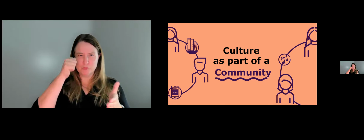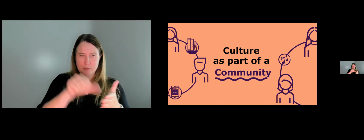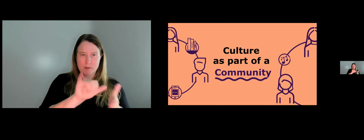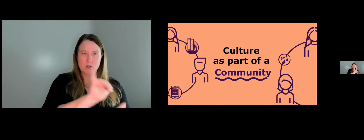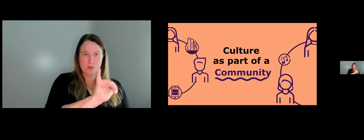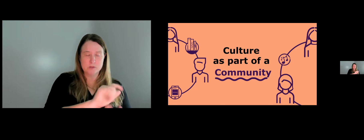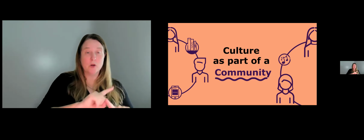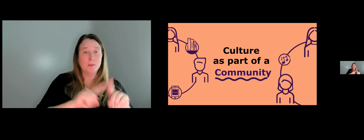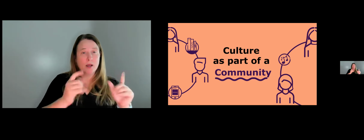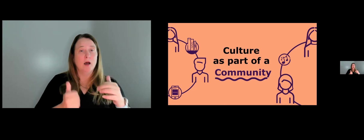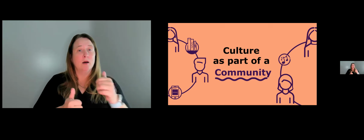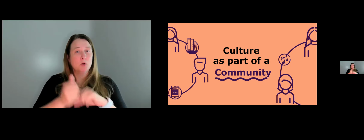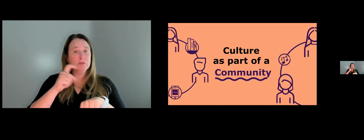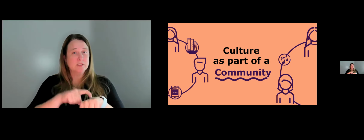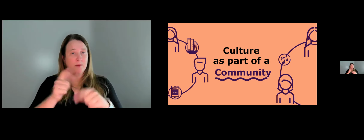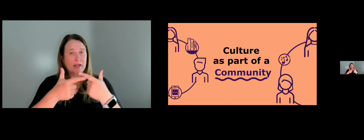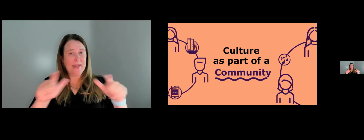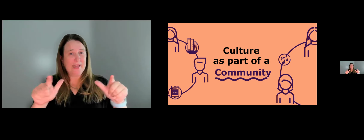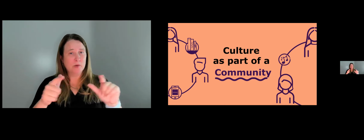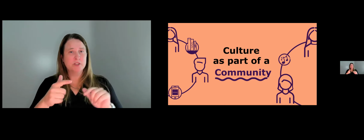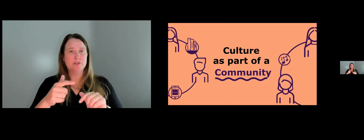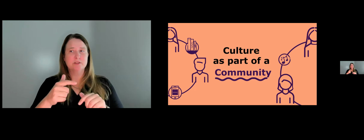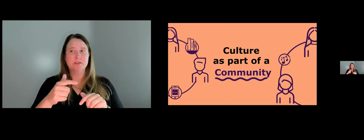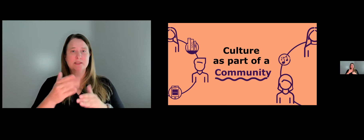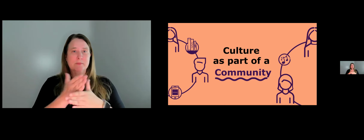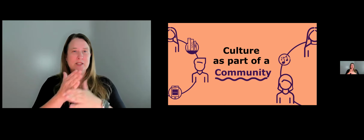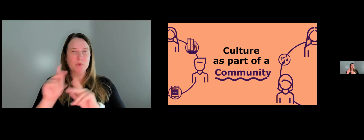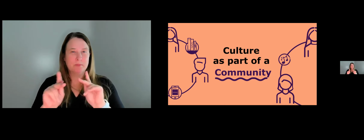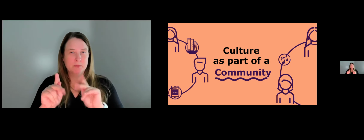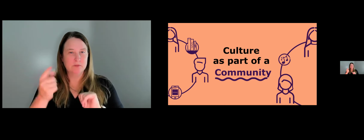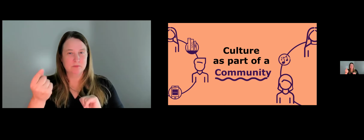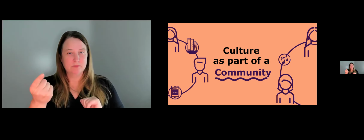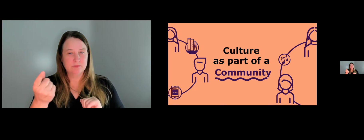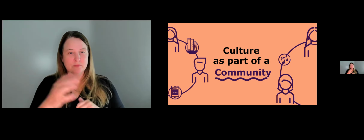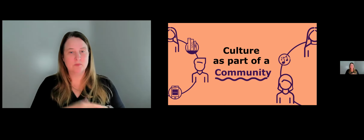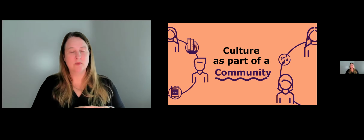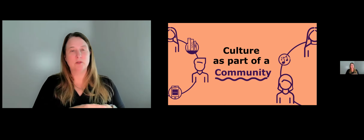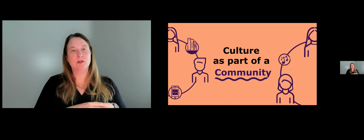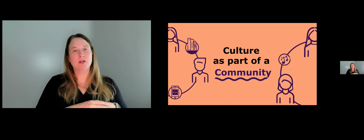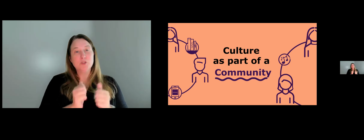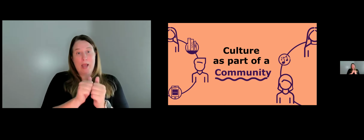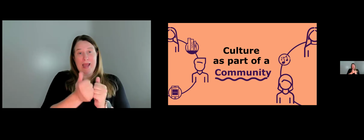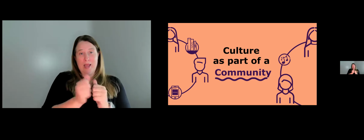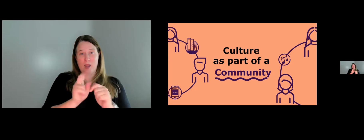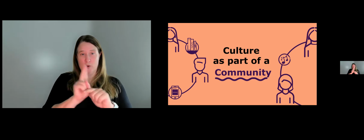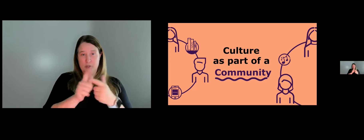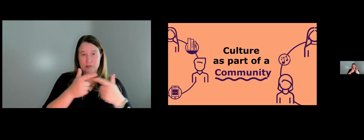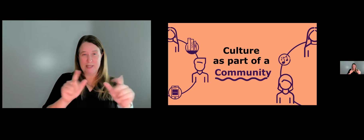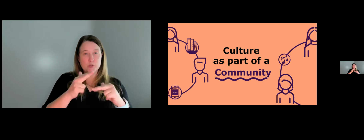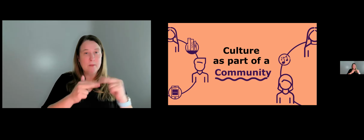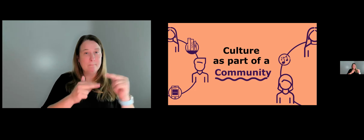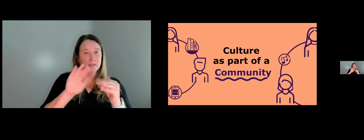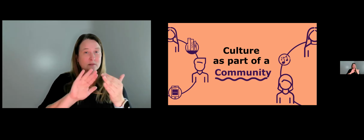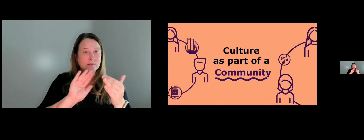kind of internal messages that are important, remember that. But most of the time, language is happening between